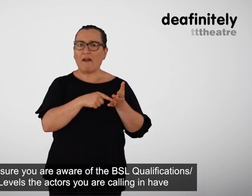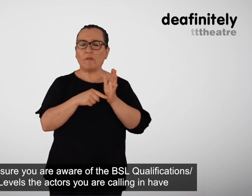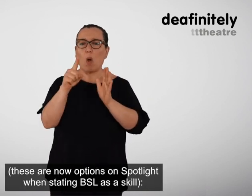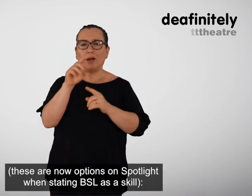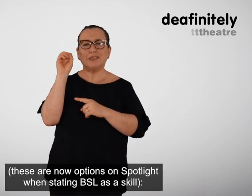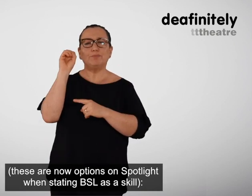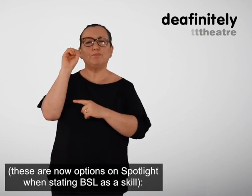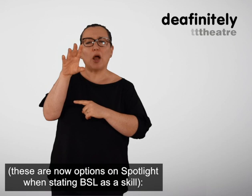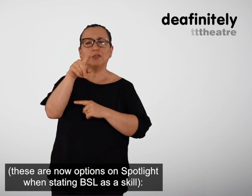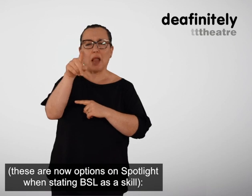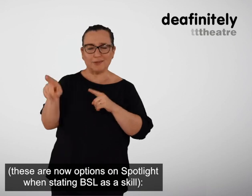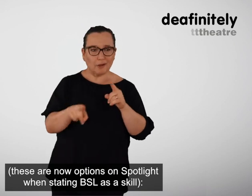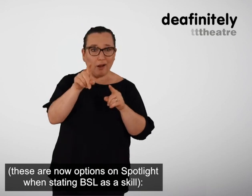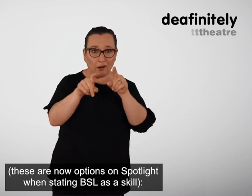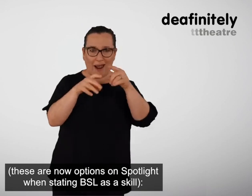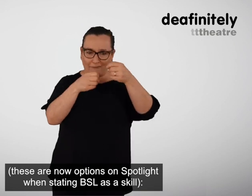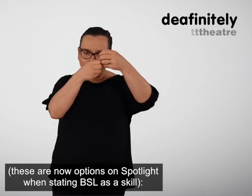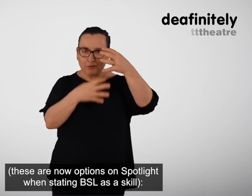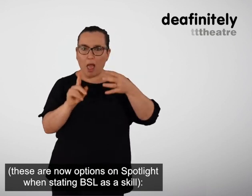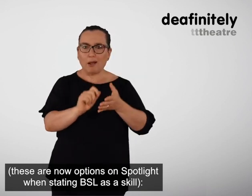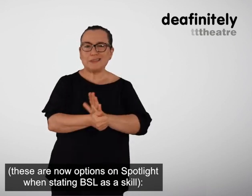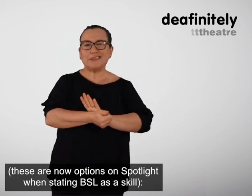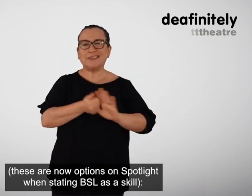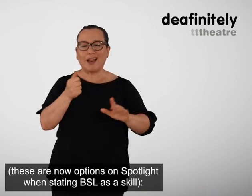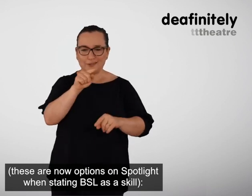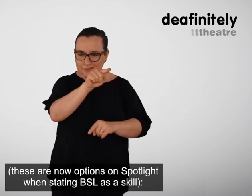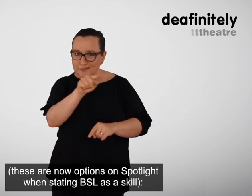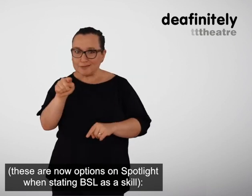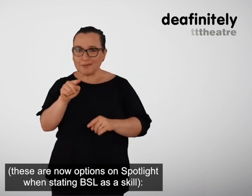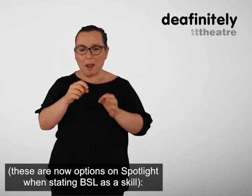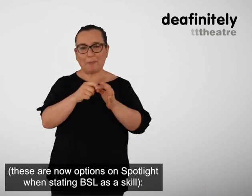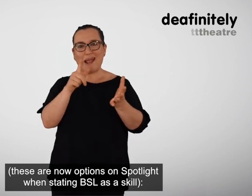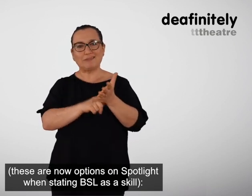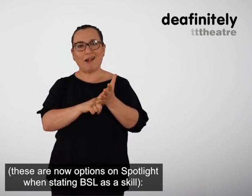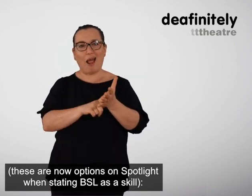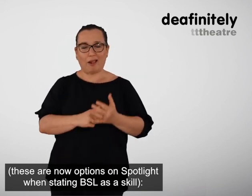have. These are now options on Spotlight when stating BSL as a skill.